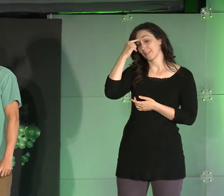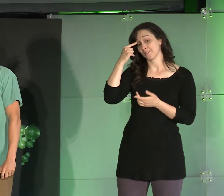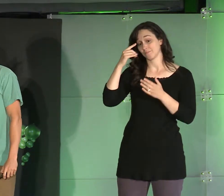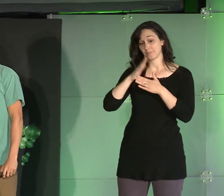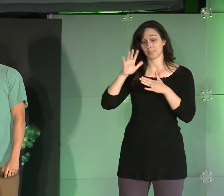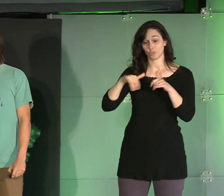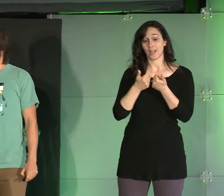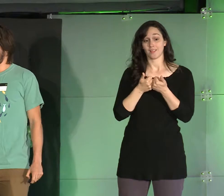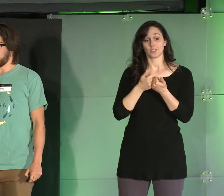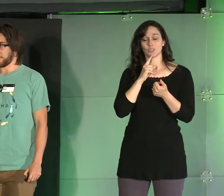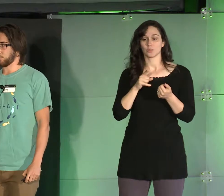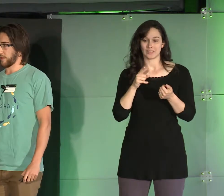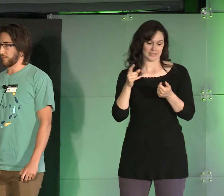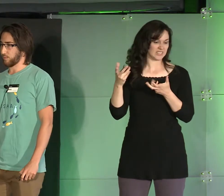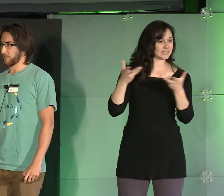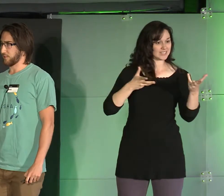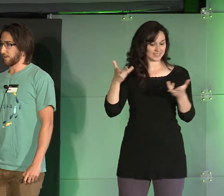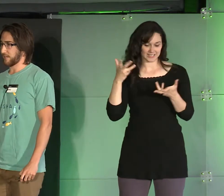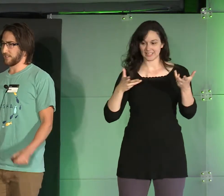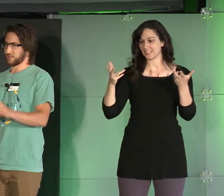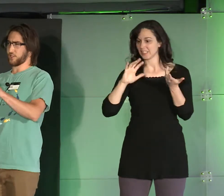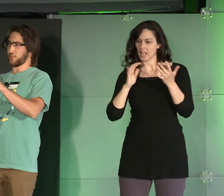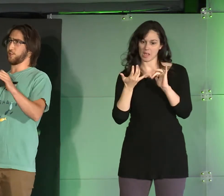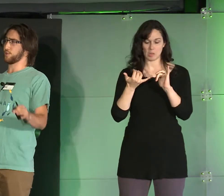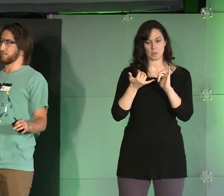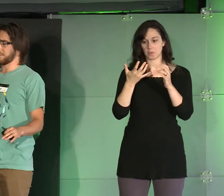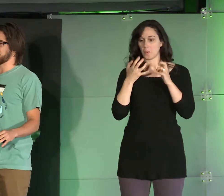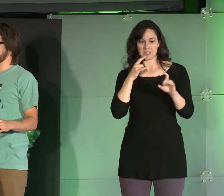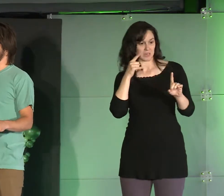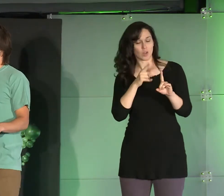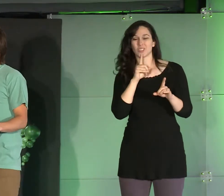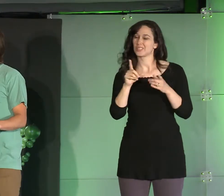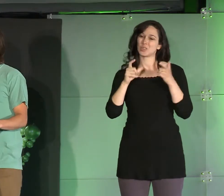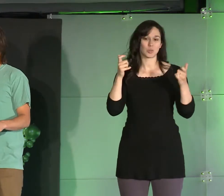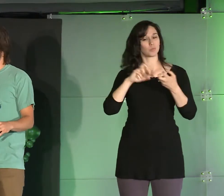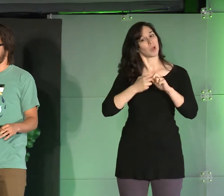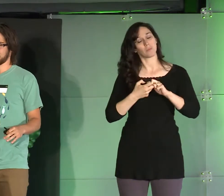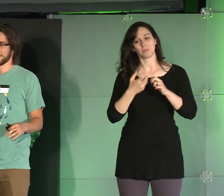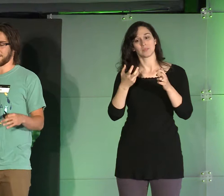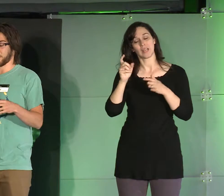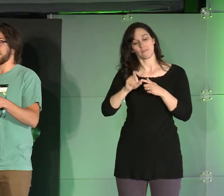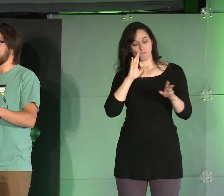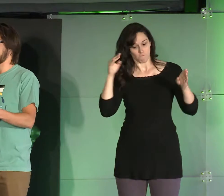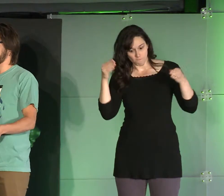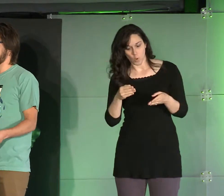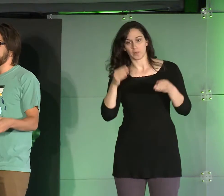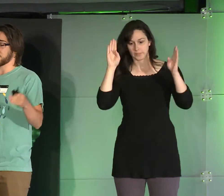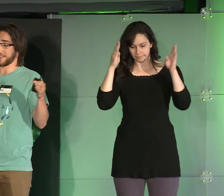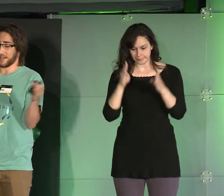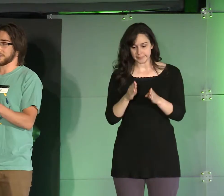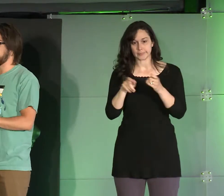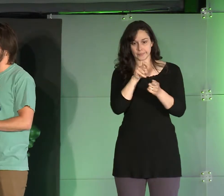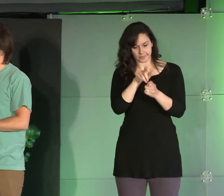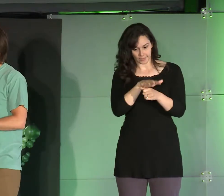biggest challenge was kind of navigating our way through where we want to target. I mean, it's such a huge problem. You really have to try to focus down a specific area.